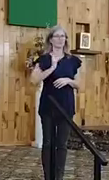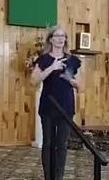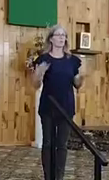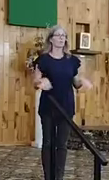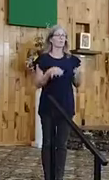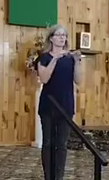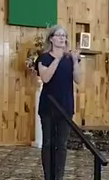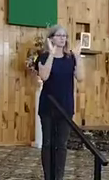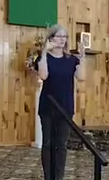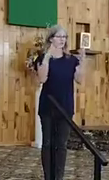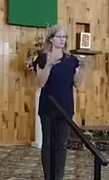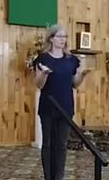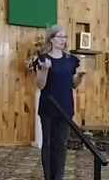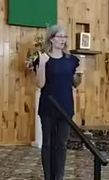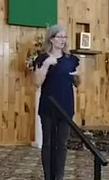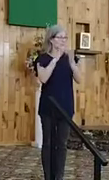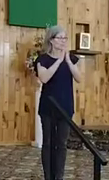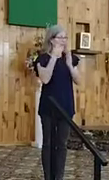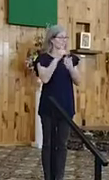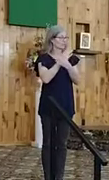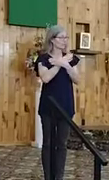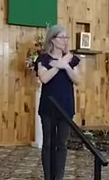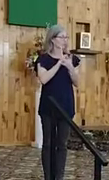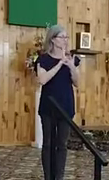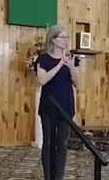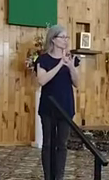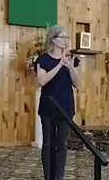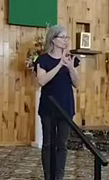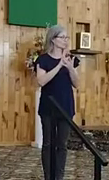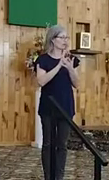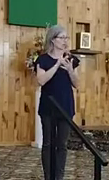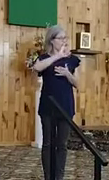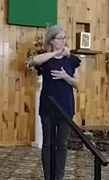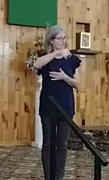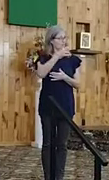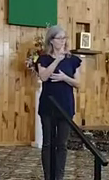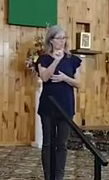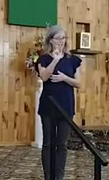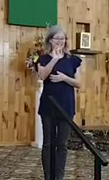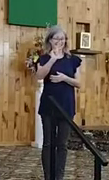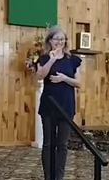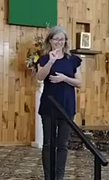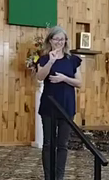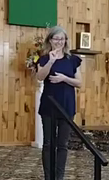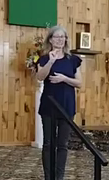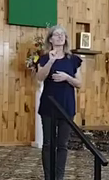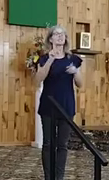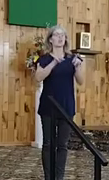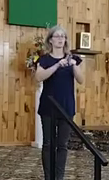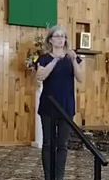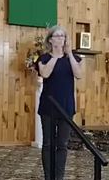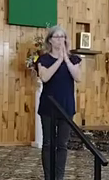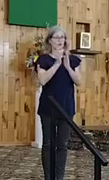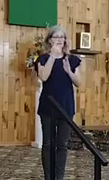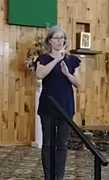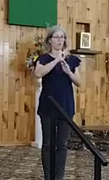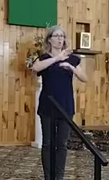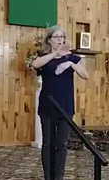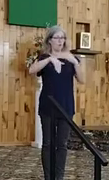Mass intention, we pray for the repose of Juanit Piene. We also pray for all